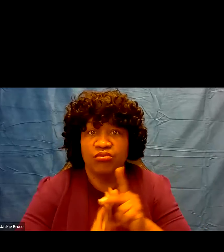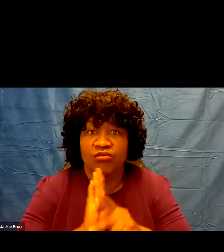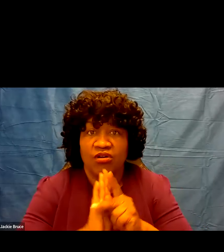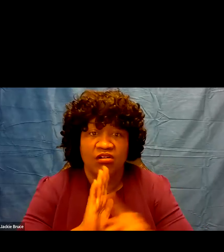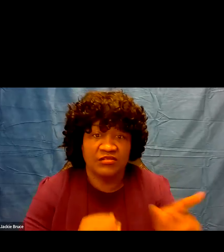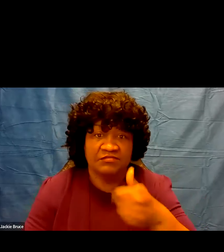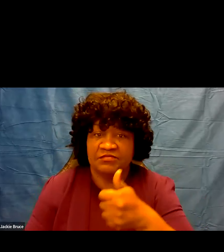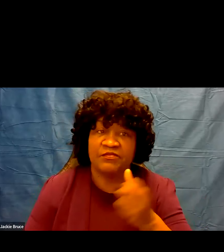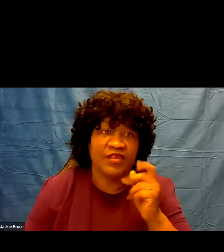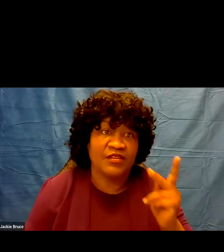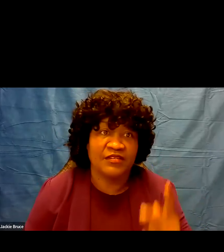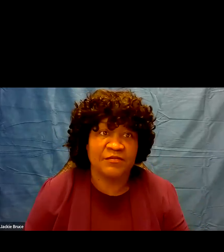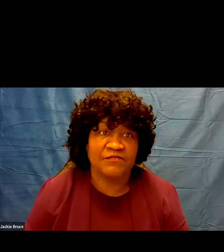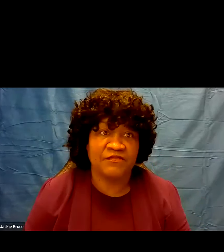excellent.